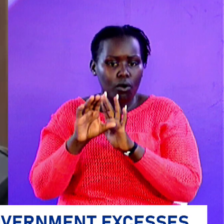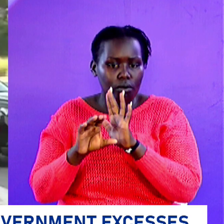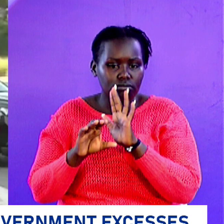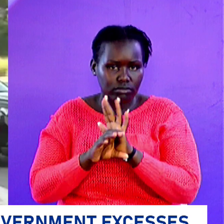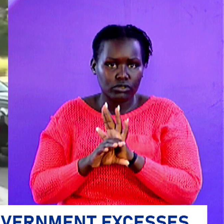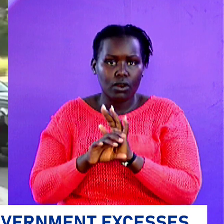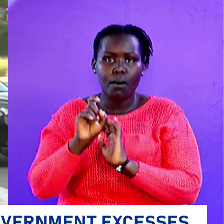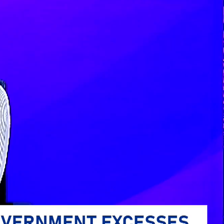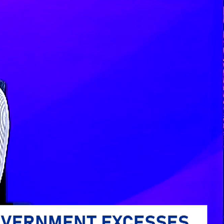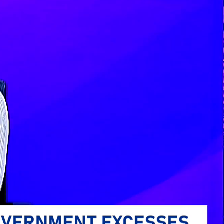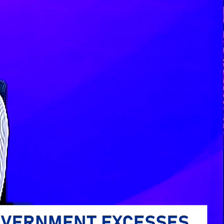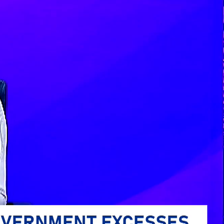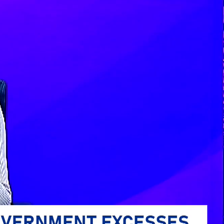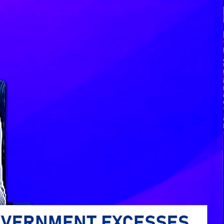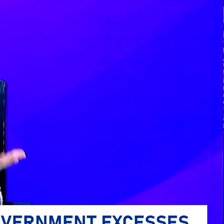one day.